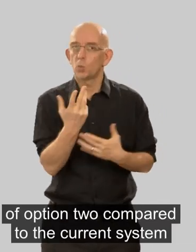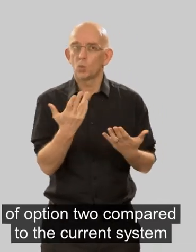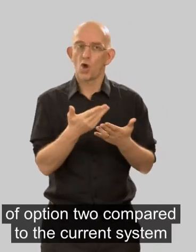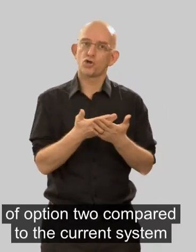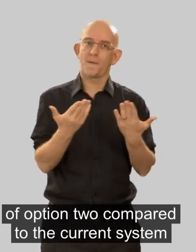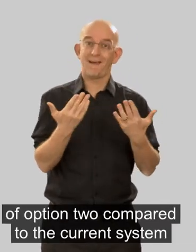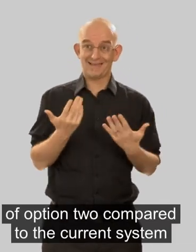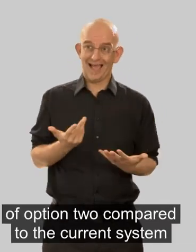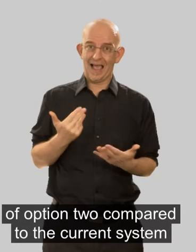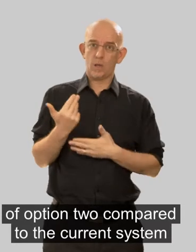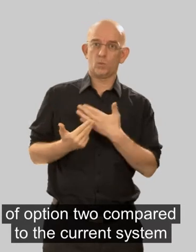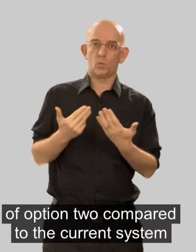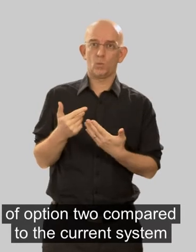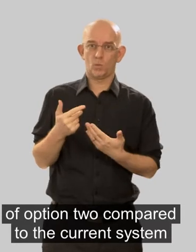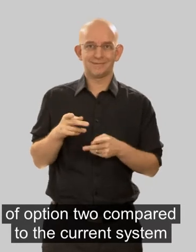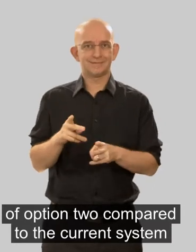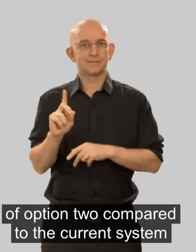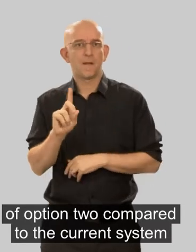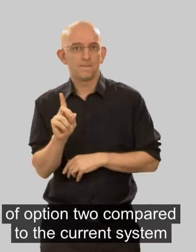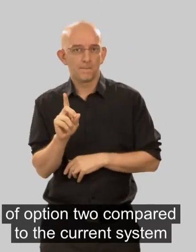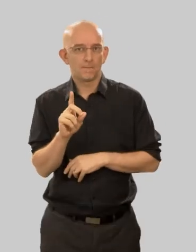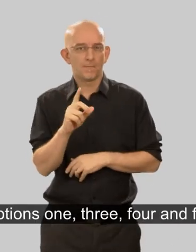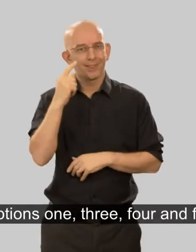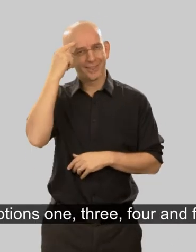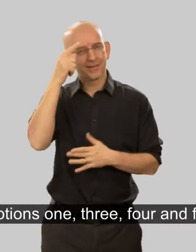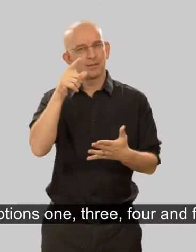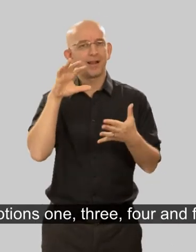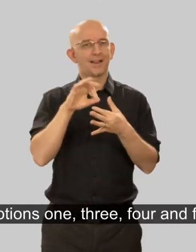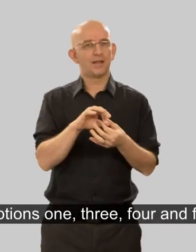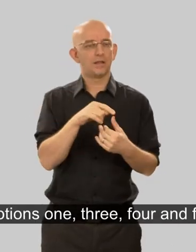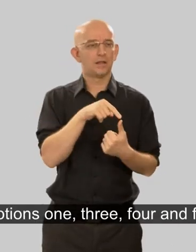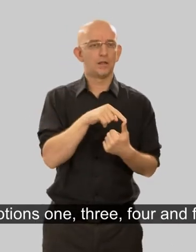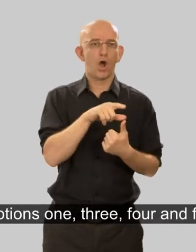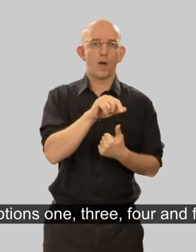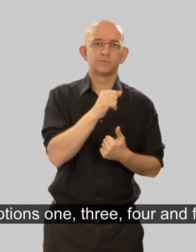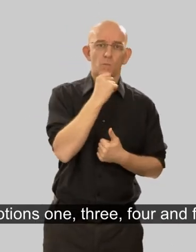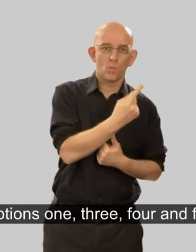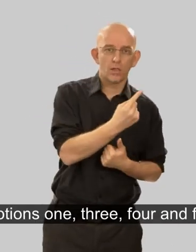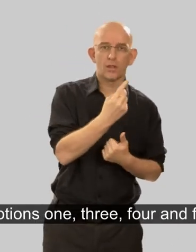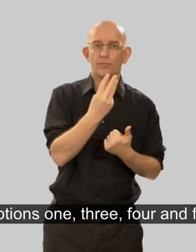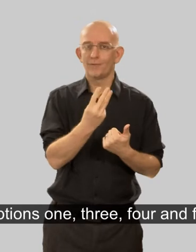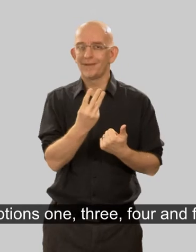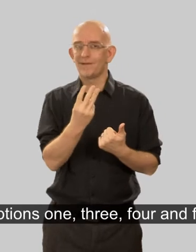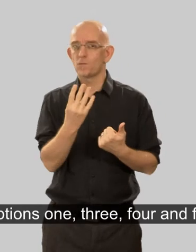compared to the current system and options one three four and five